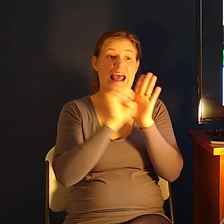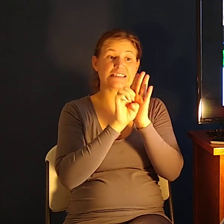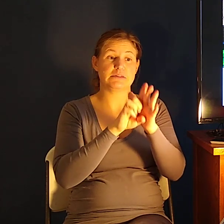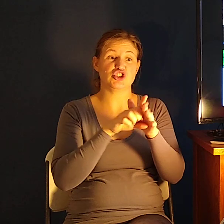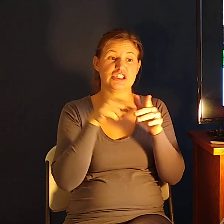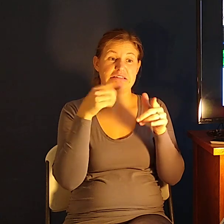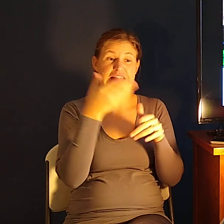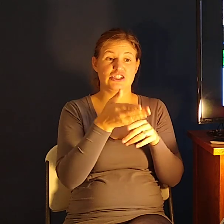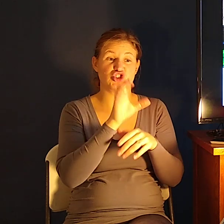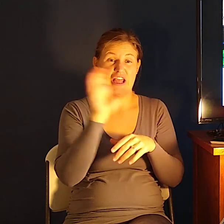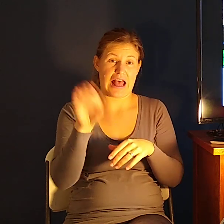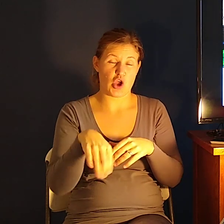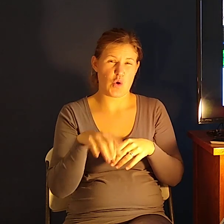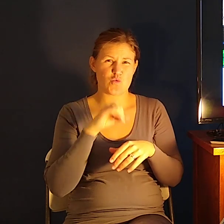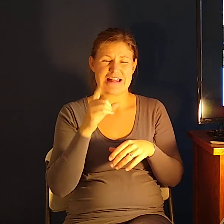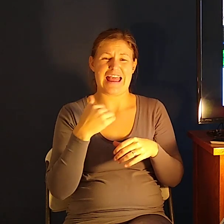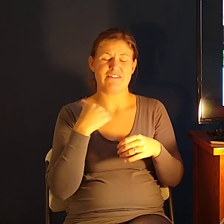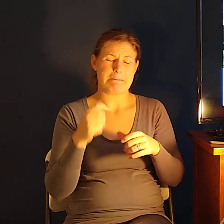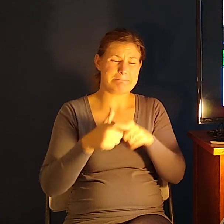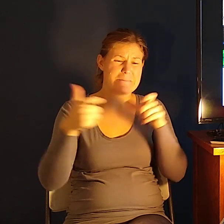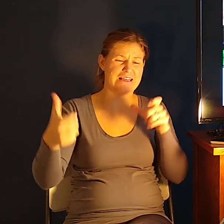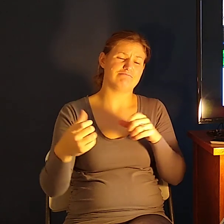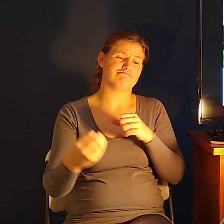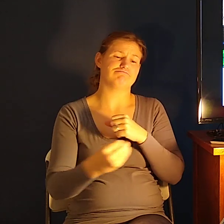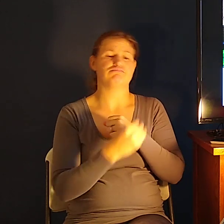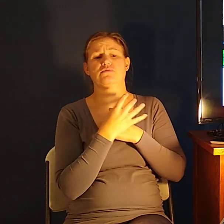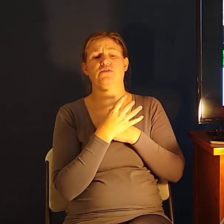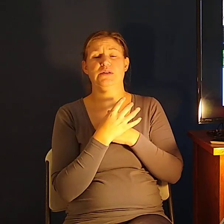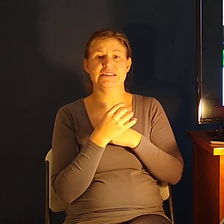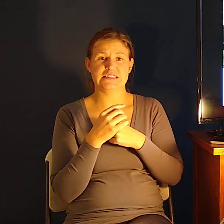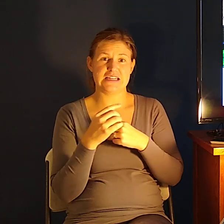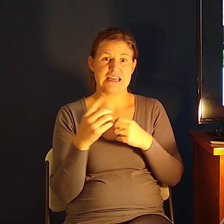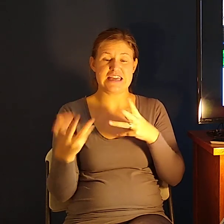a profound effect. He began incorporating asymmetrical balance,